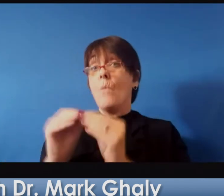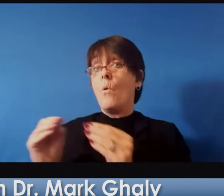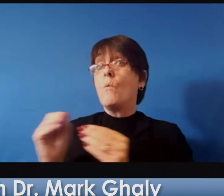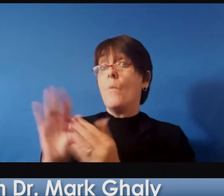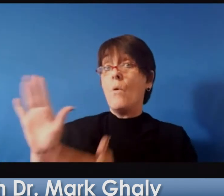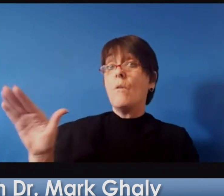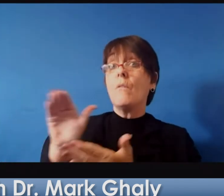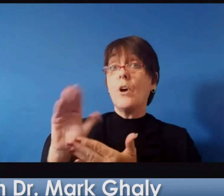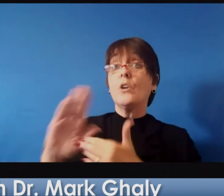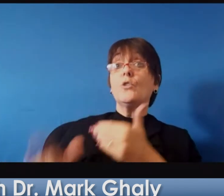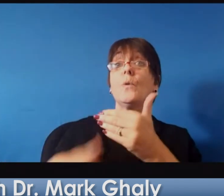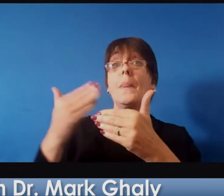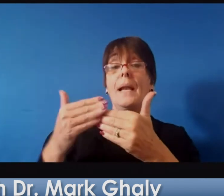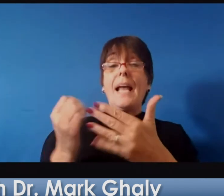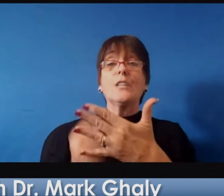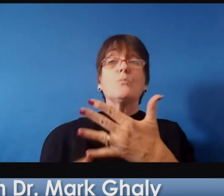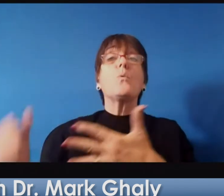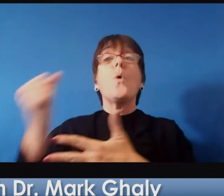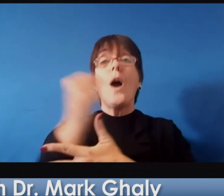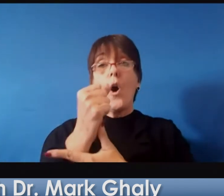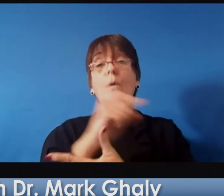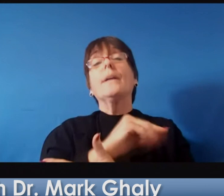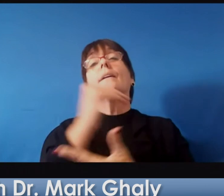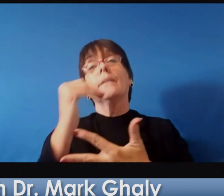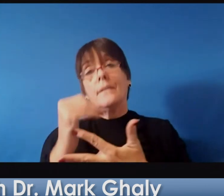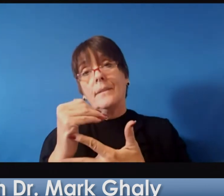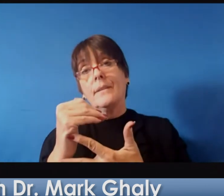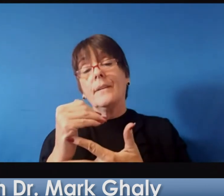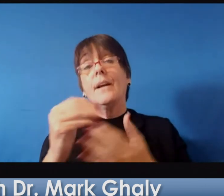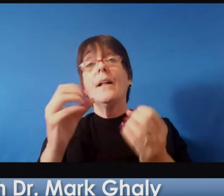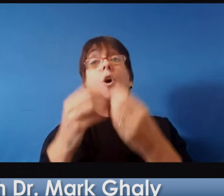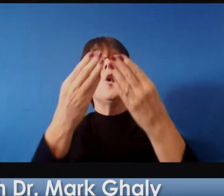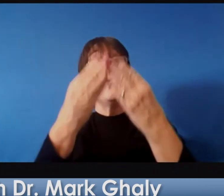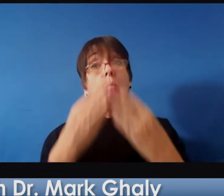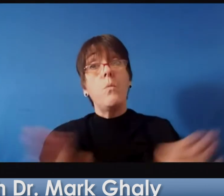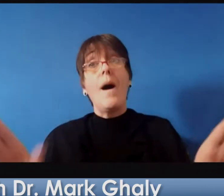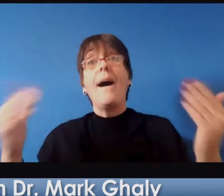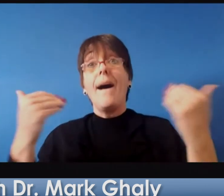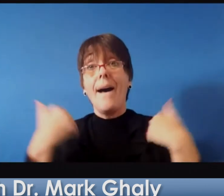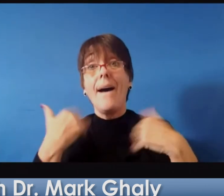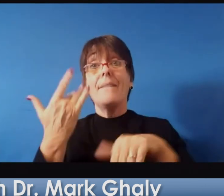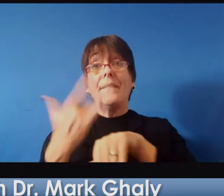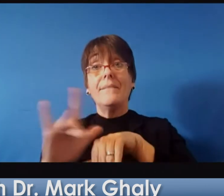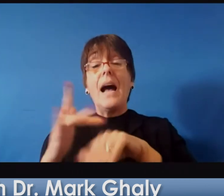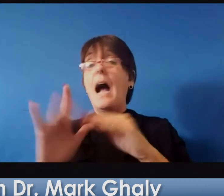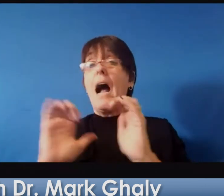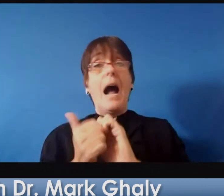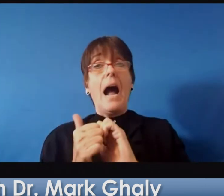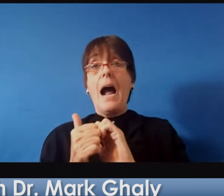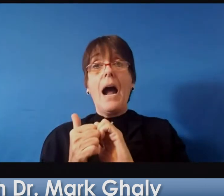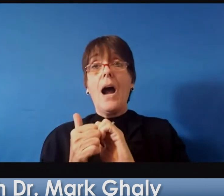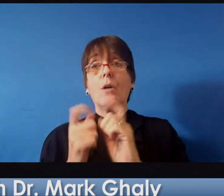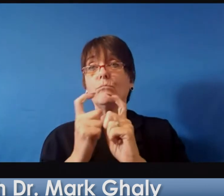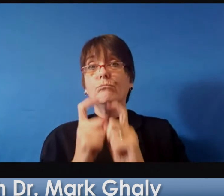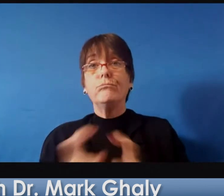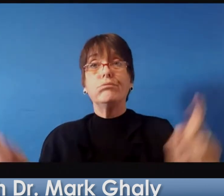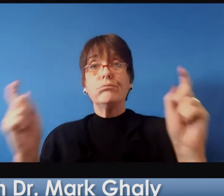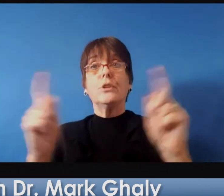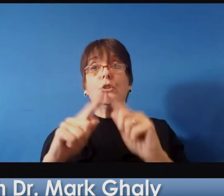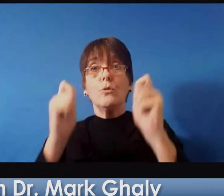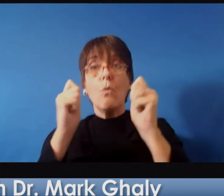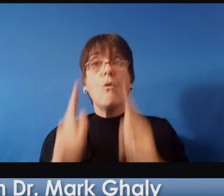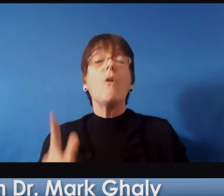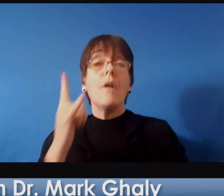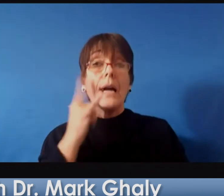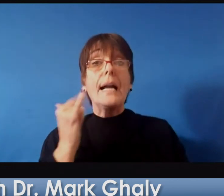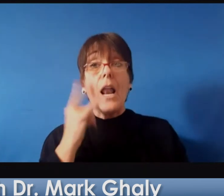the next priority groups will be. And then when we have widely available vaccine, how we get it distributed to all